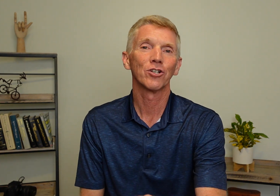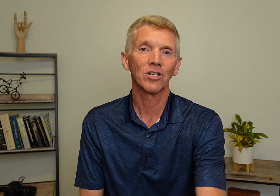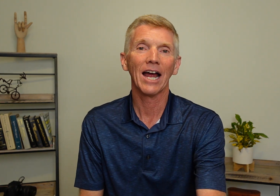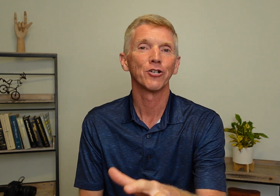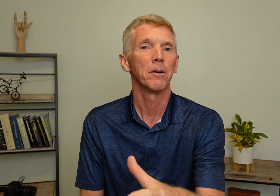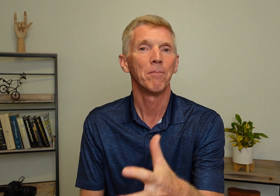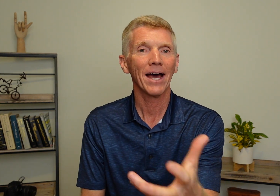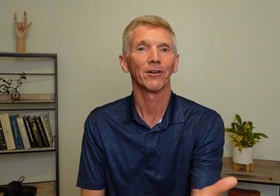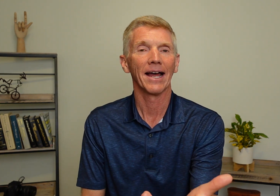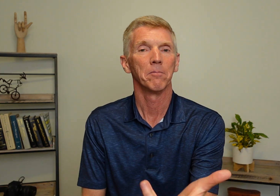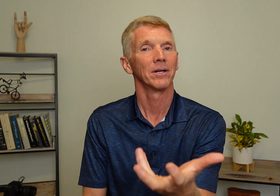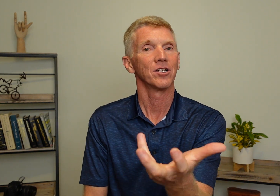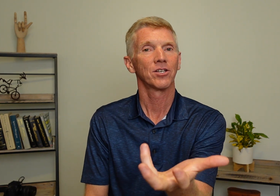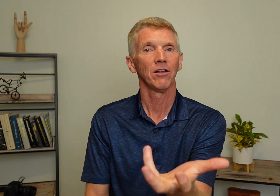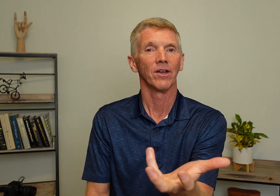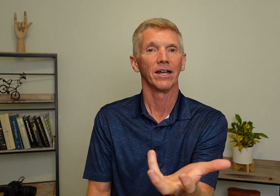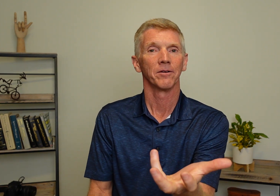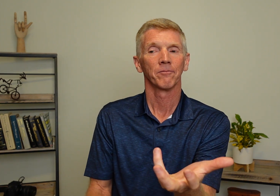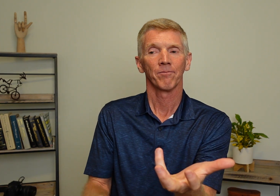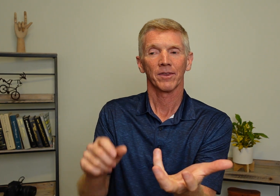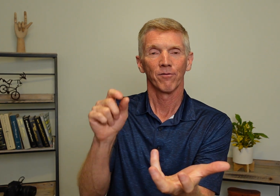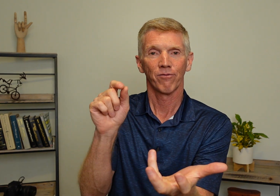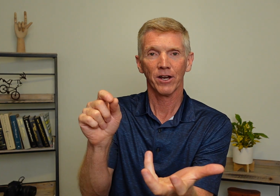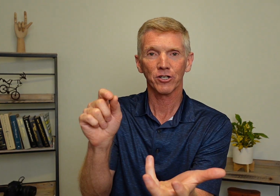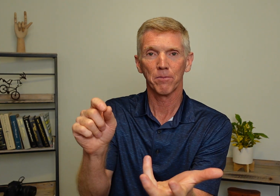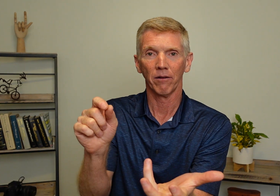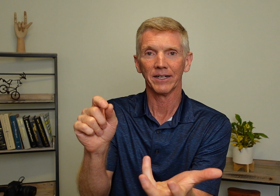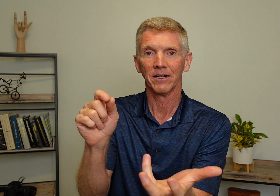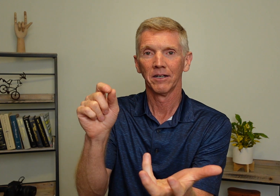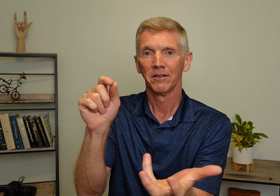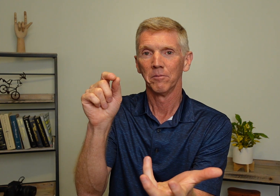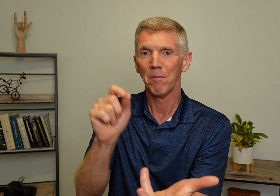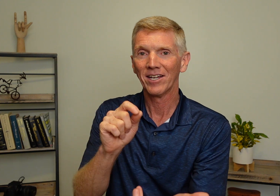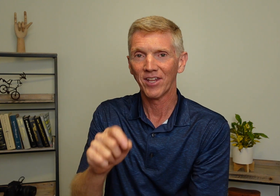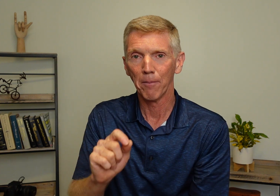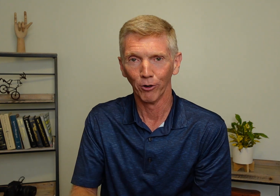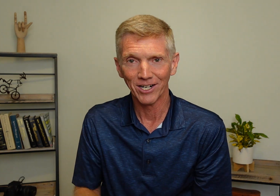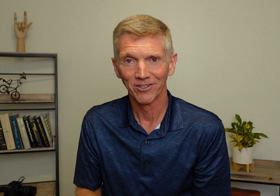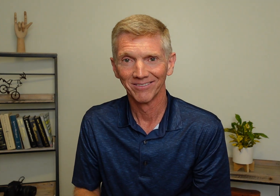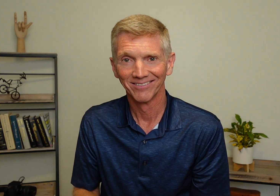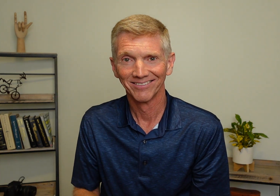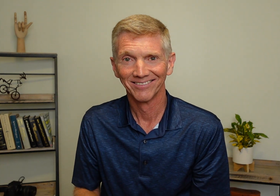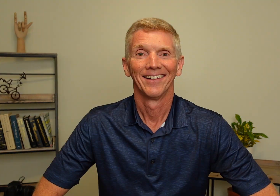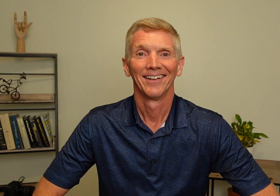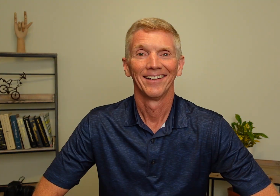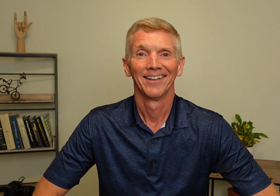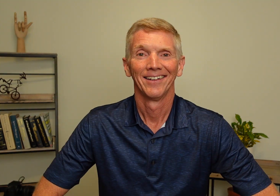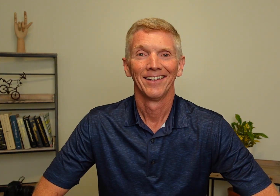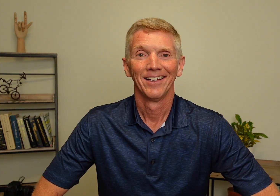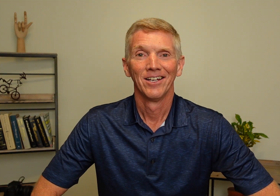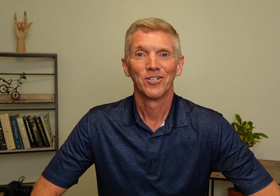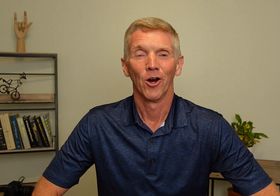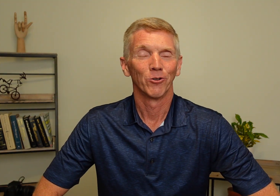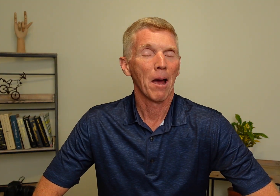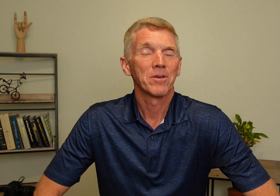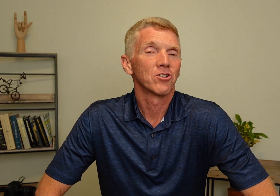signs, you get better at it, but until then, fingerspelling makes that bridge. So to wrap this all